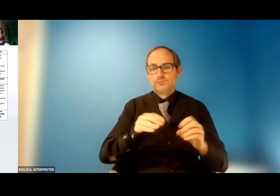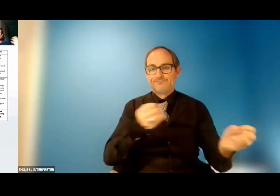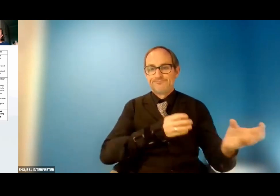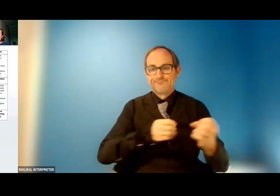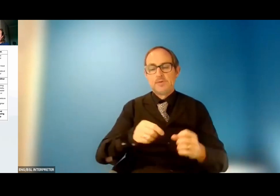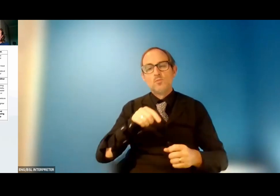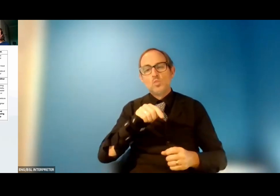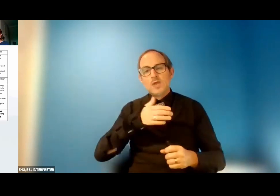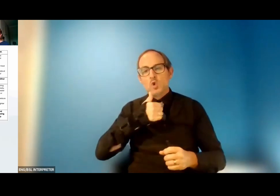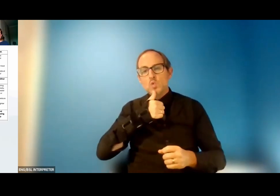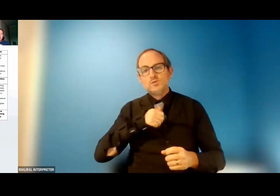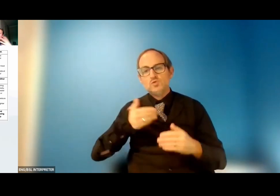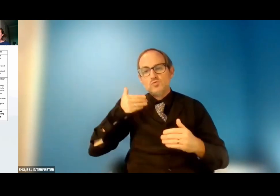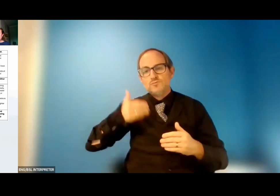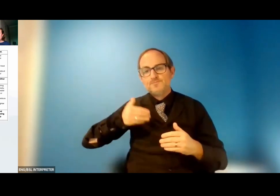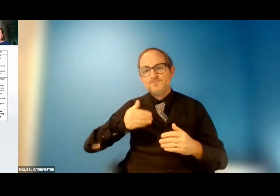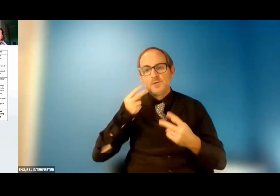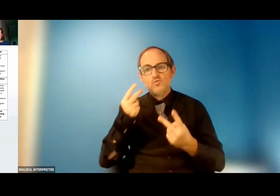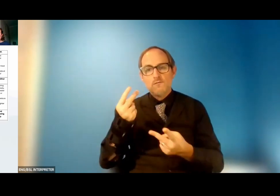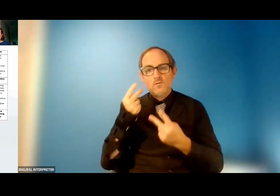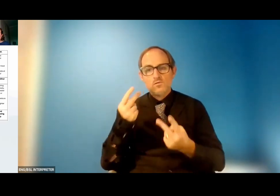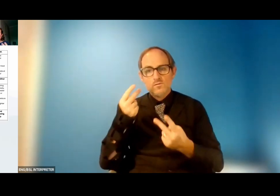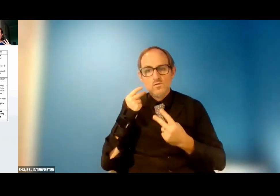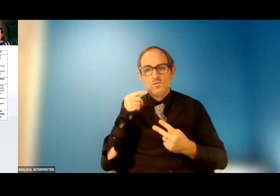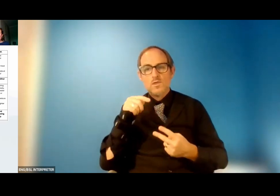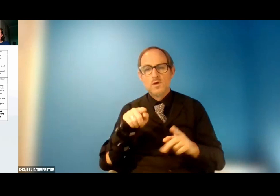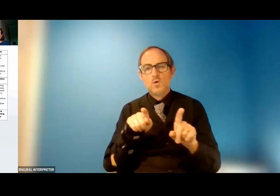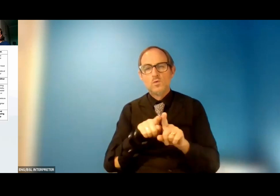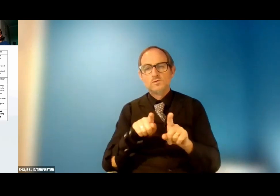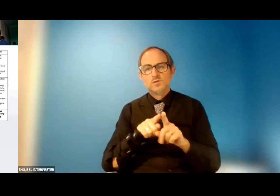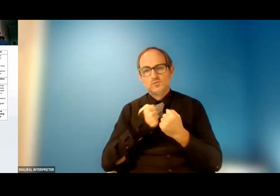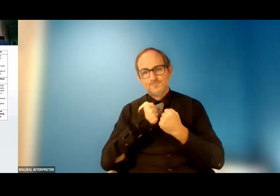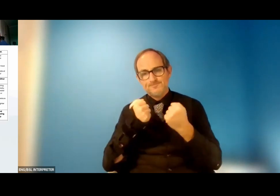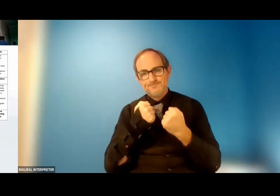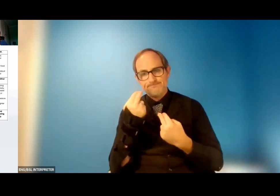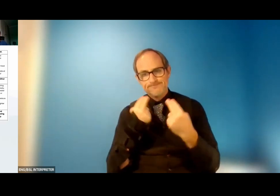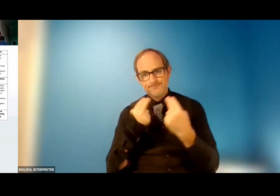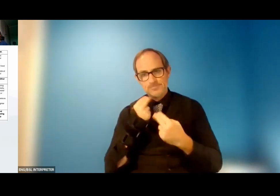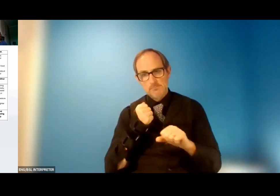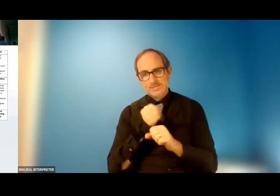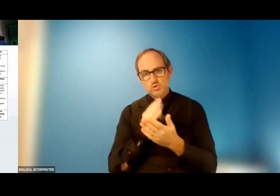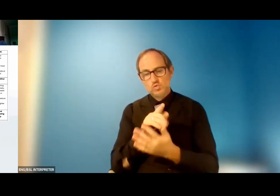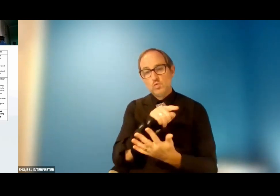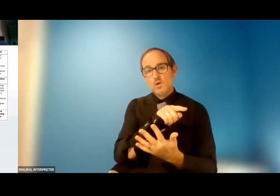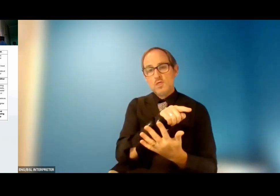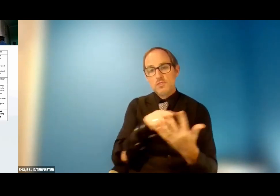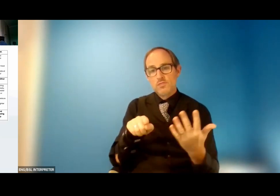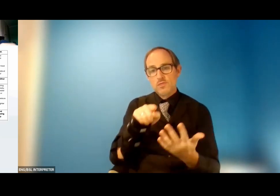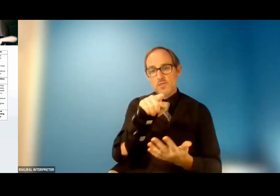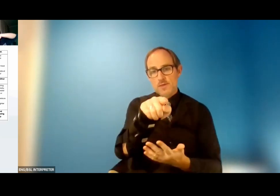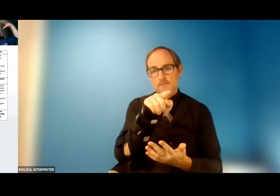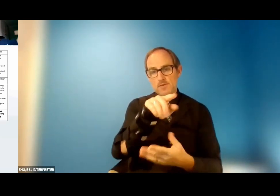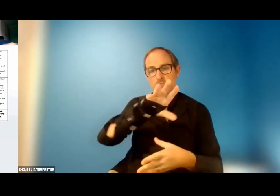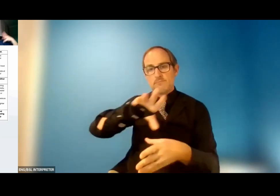sure that they are included in any sort of smart, targeted policy responses that come out of this